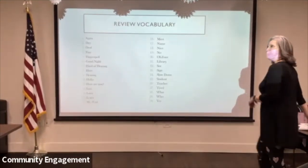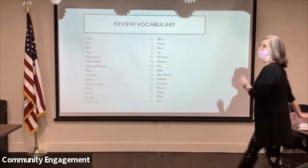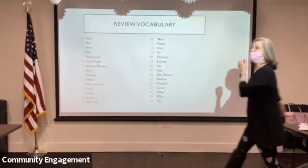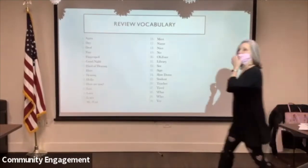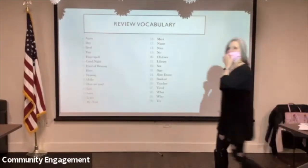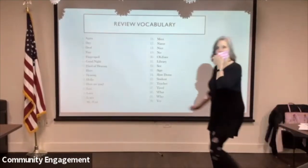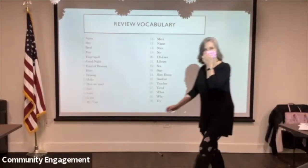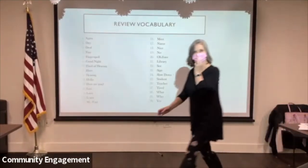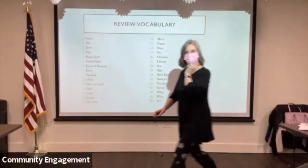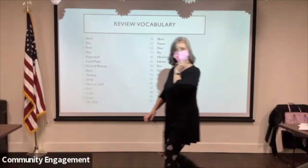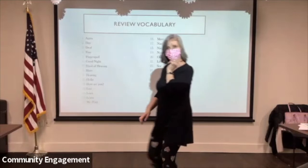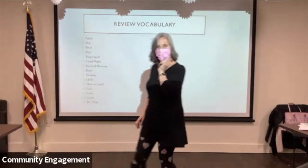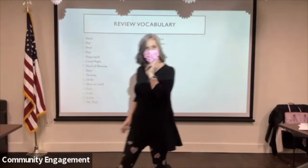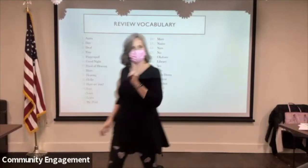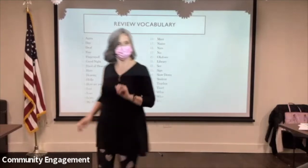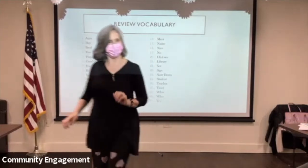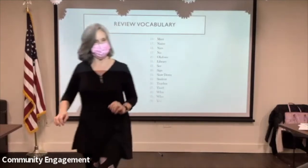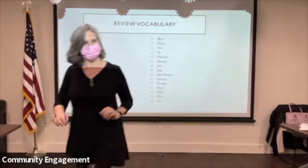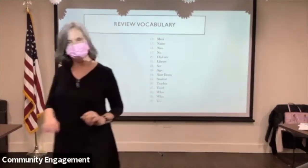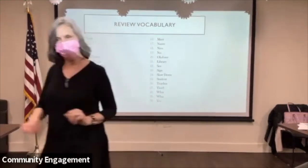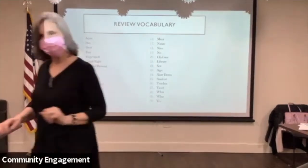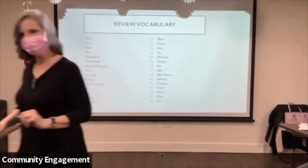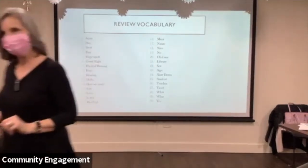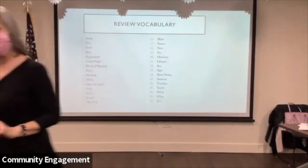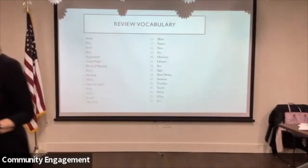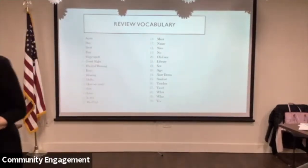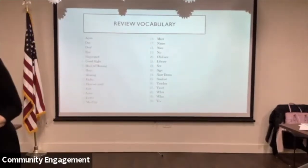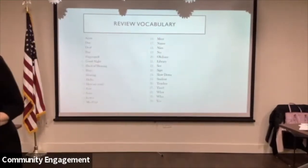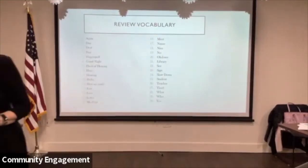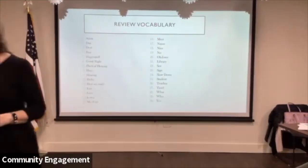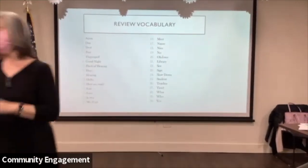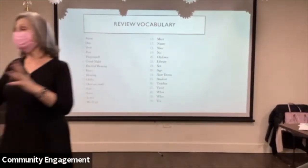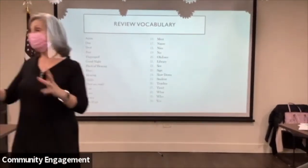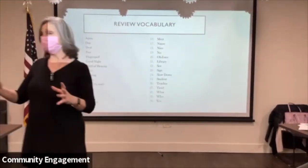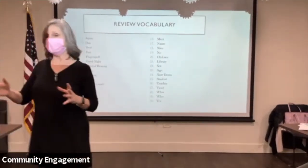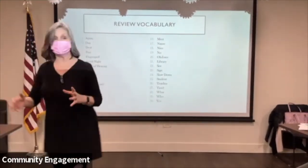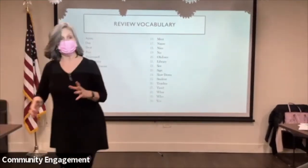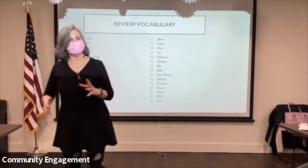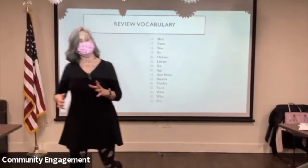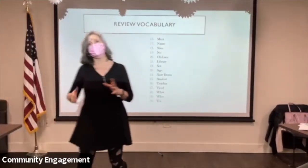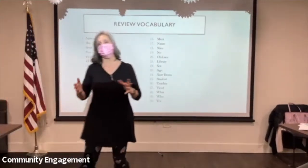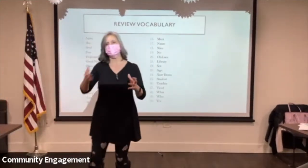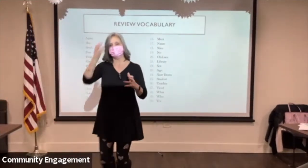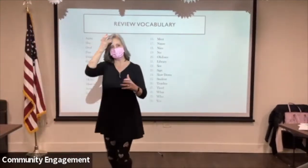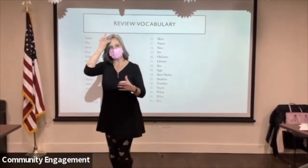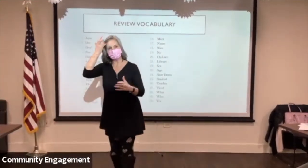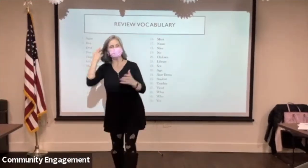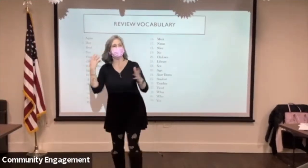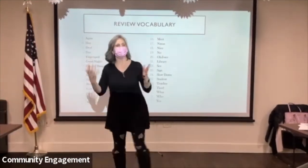So those are the vocabulary words we did. How'd you guys do? Right? So we don't use our voices. Questions for me based on what you